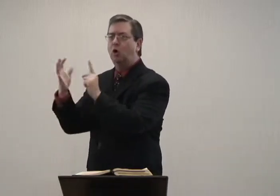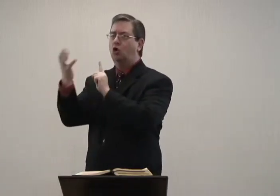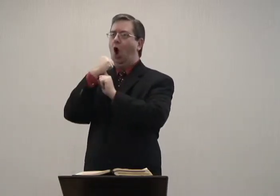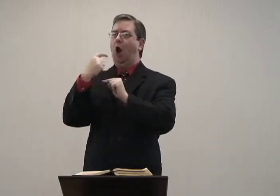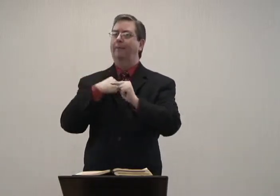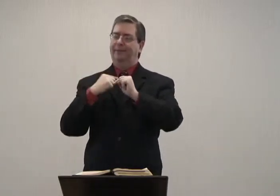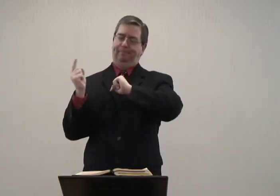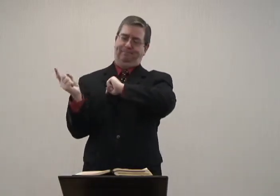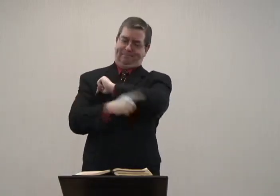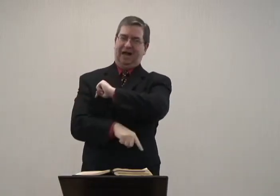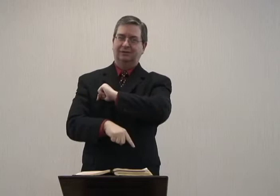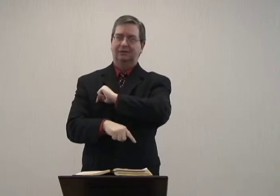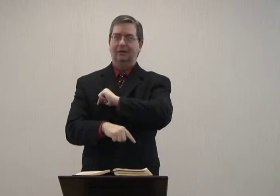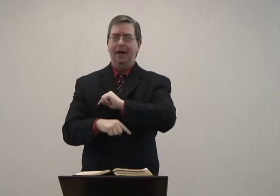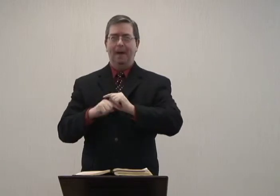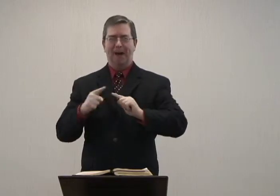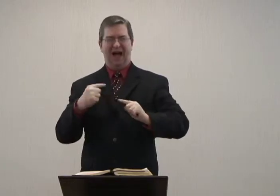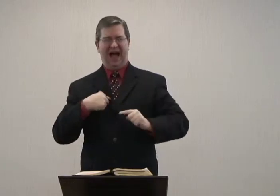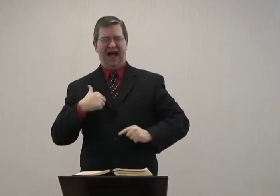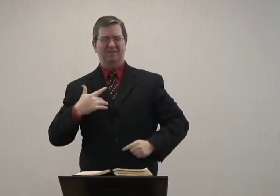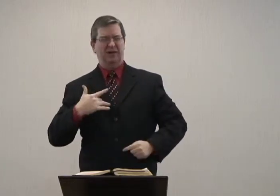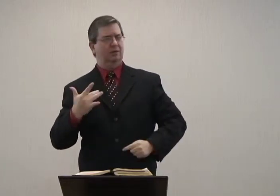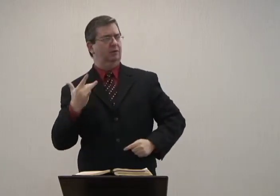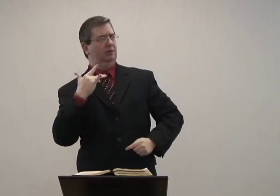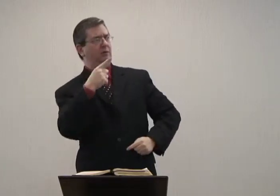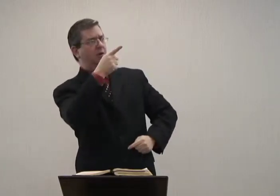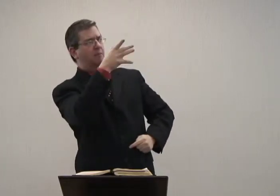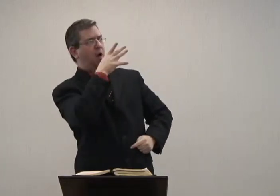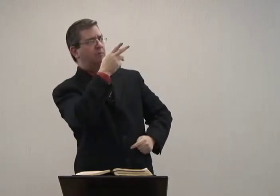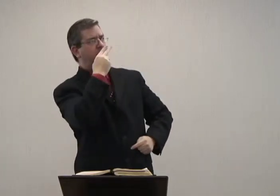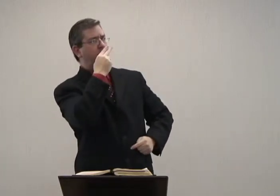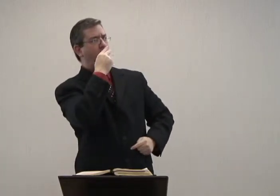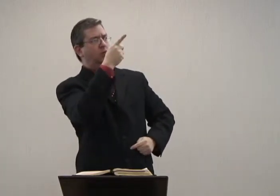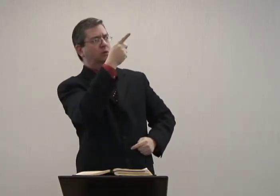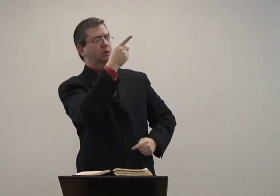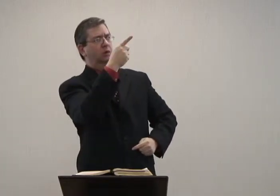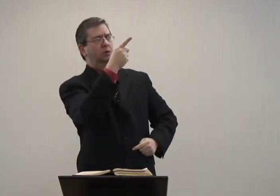Then my mom caught me and punished me. But I feel you smoke.